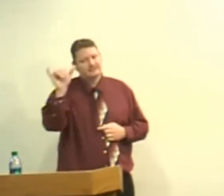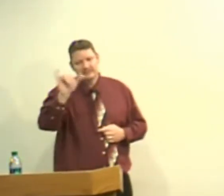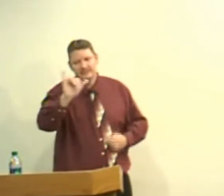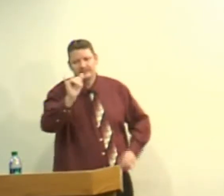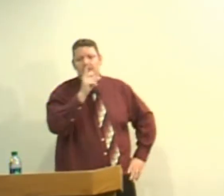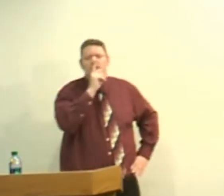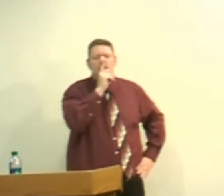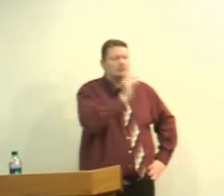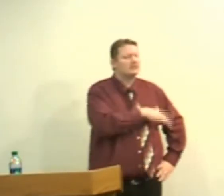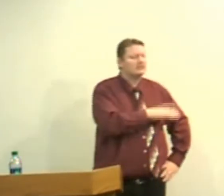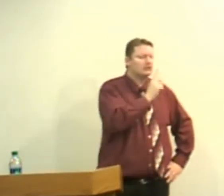multitude of sin.